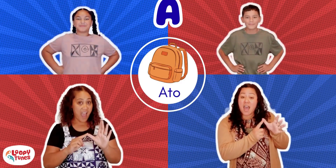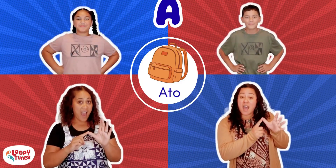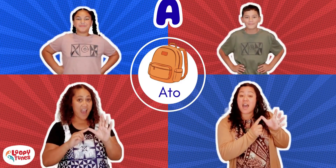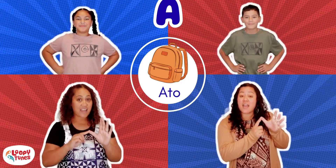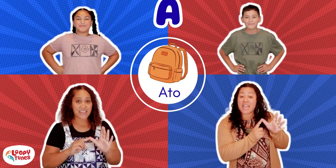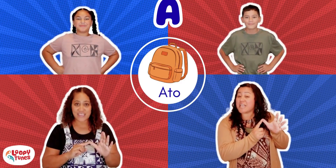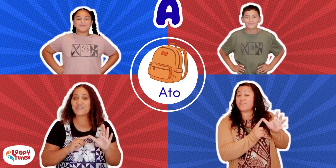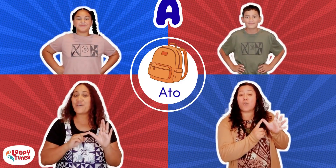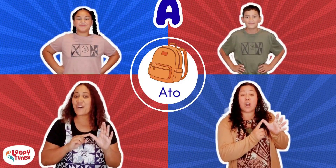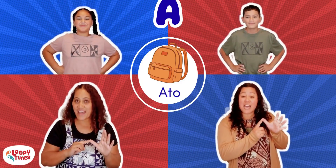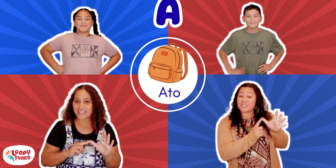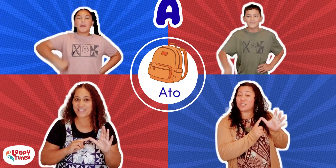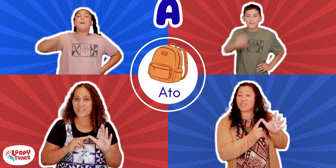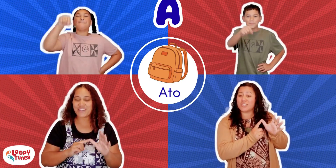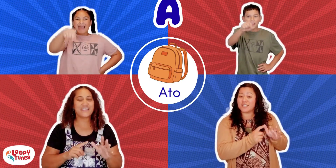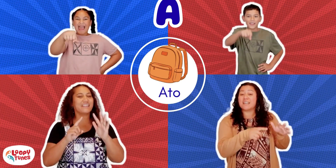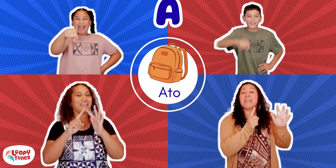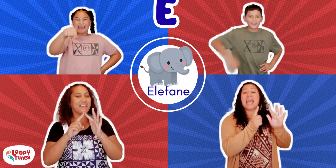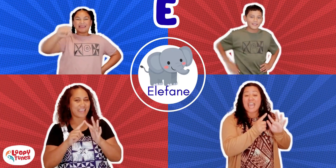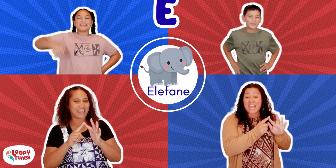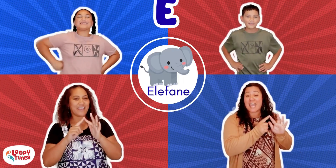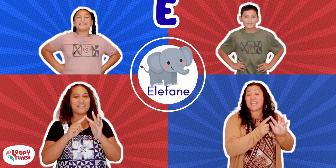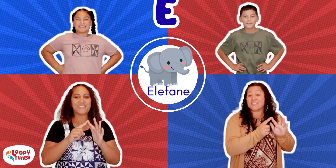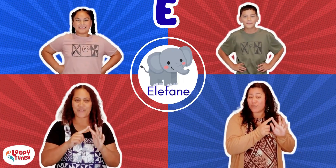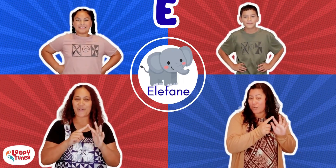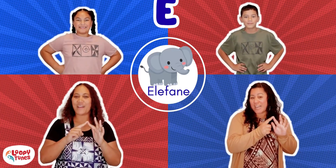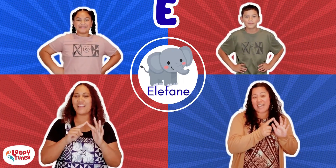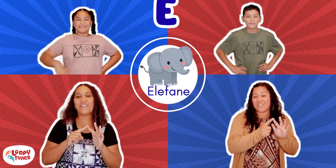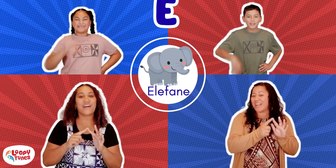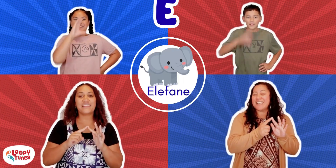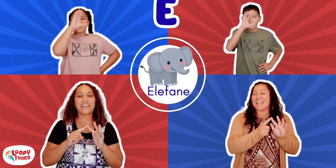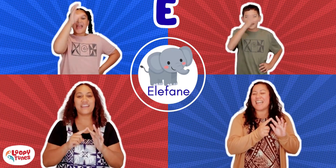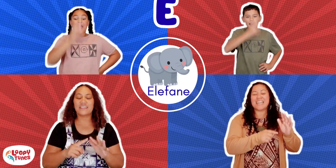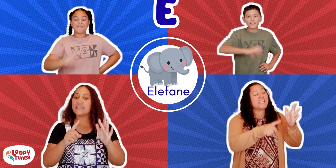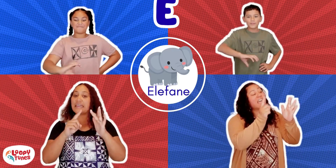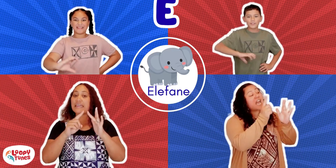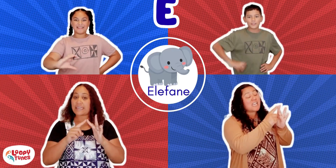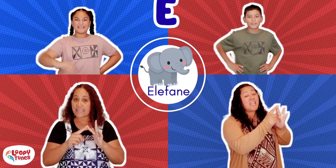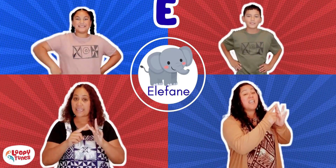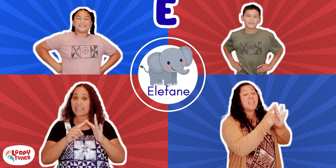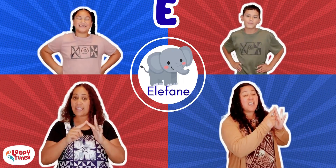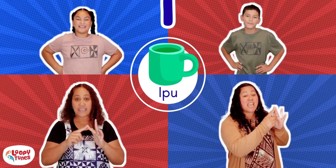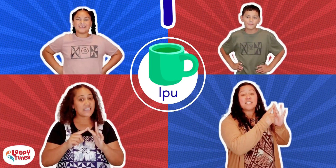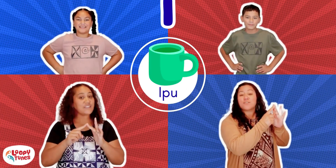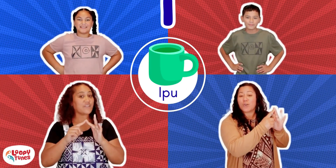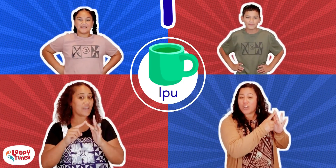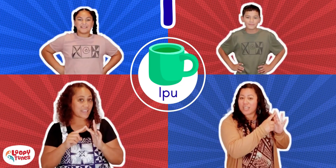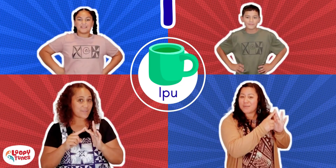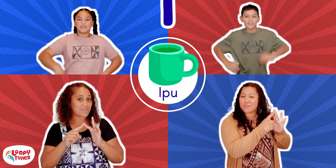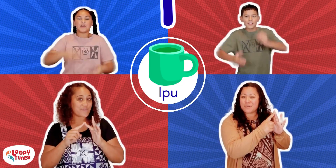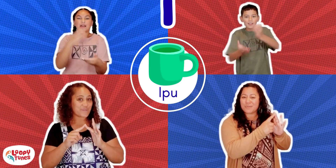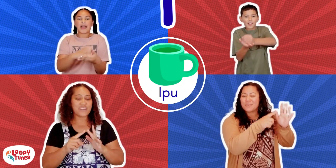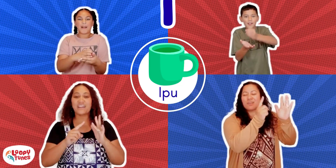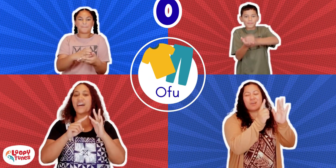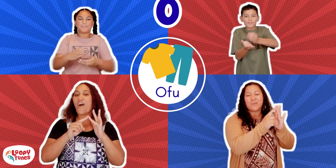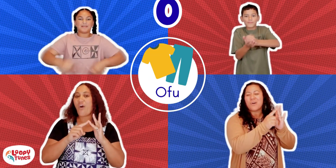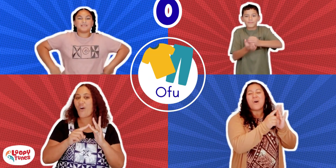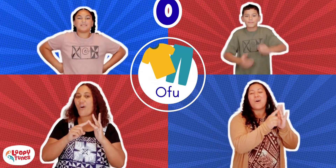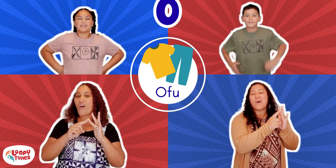A is for ato. E is for elefante. I is for ipu. O